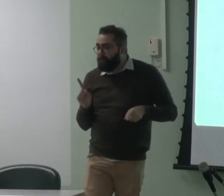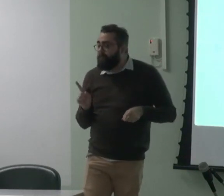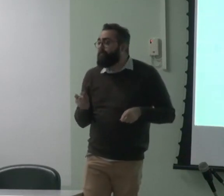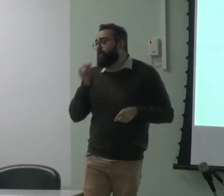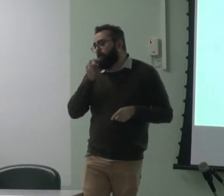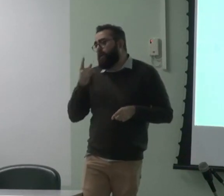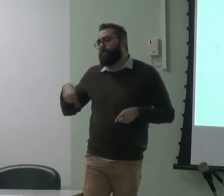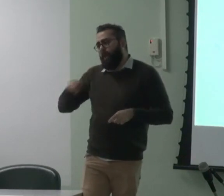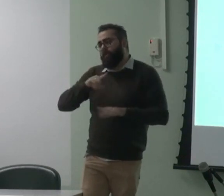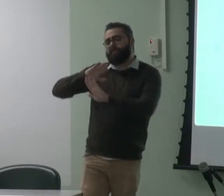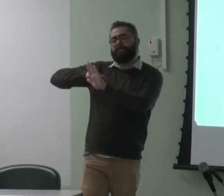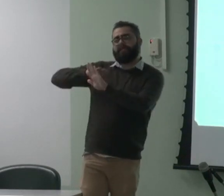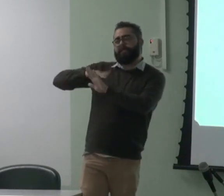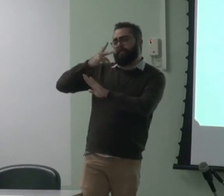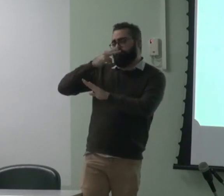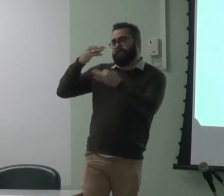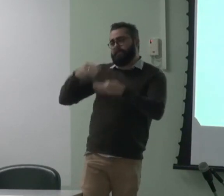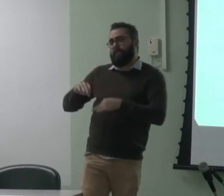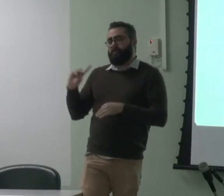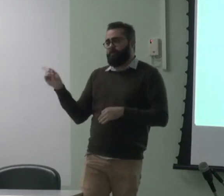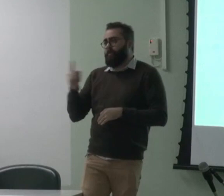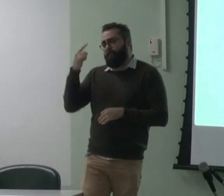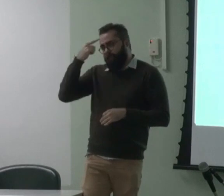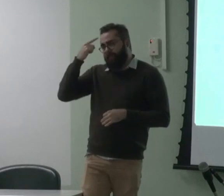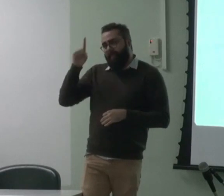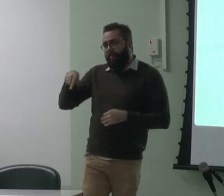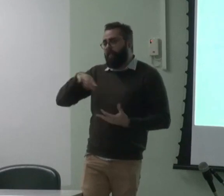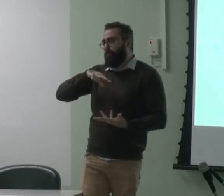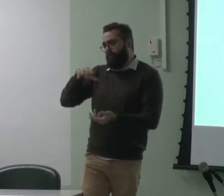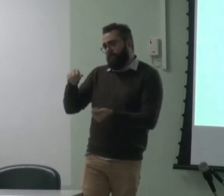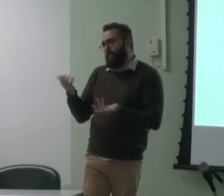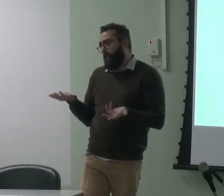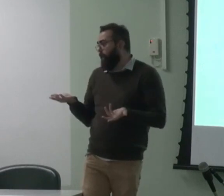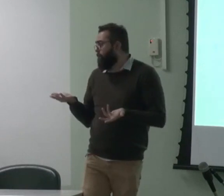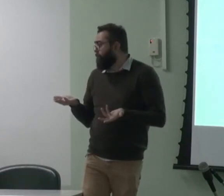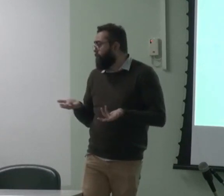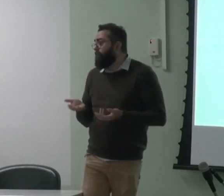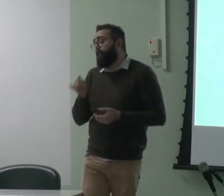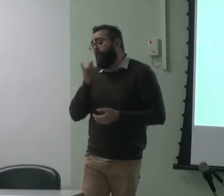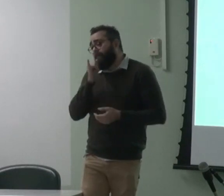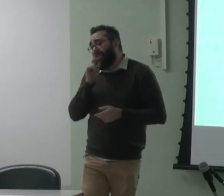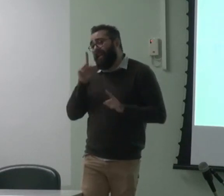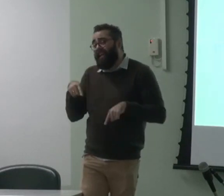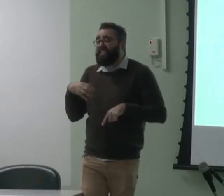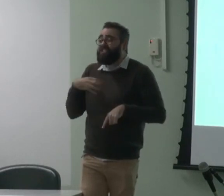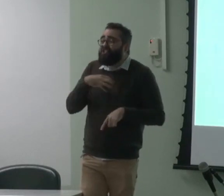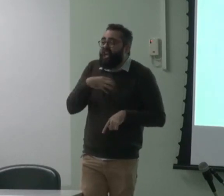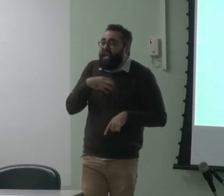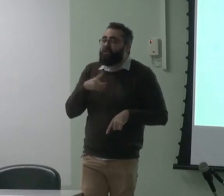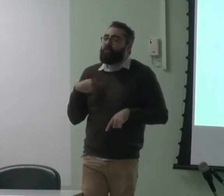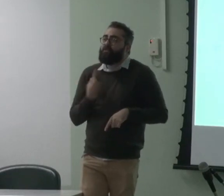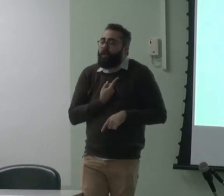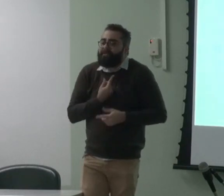these resources, that if you are able to design a scheme which is in many